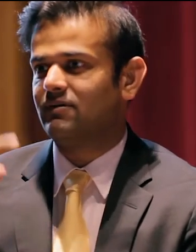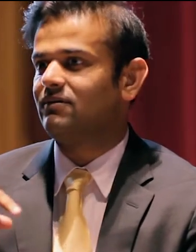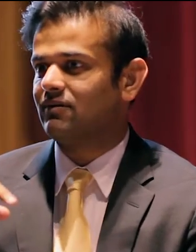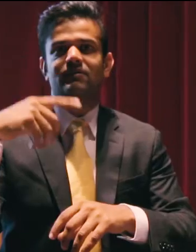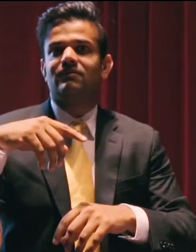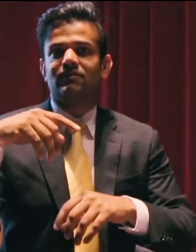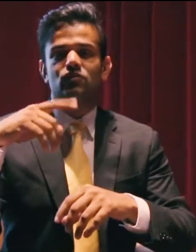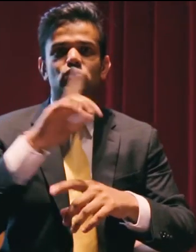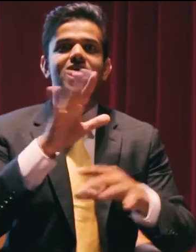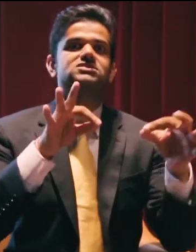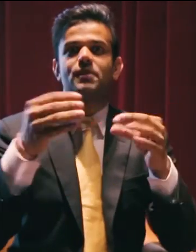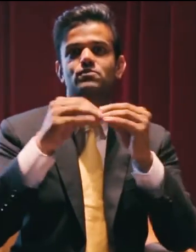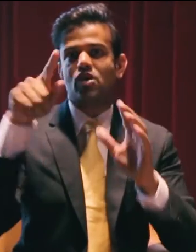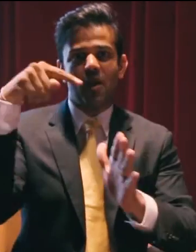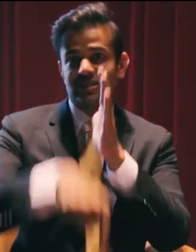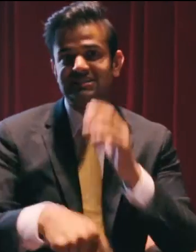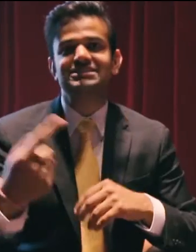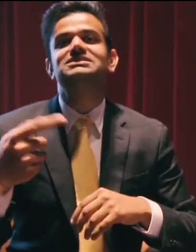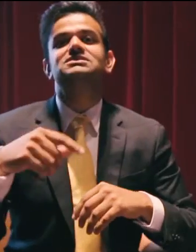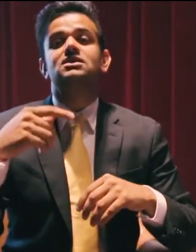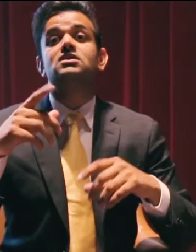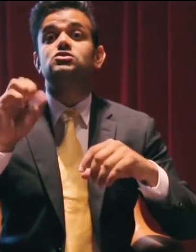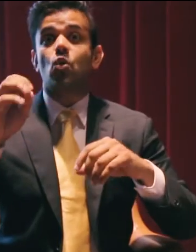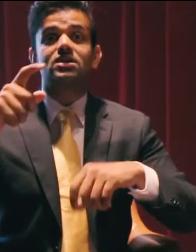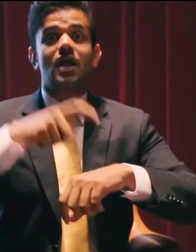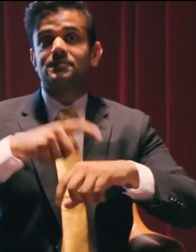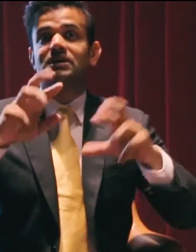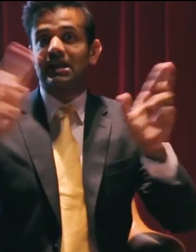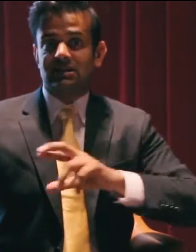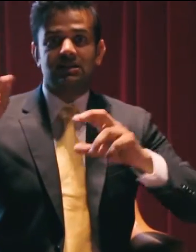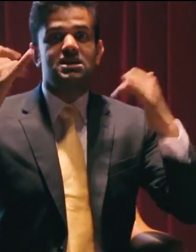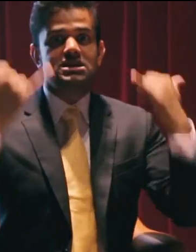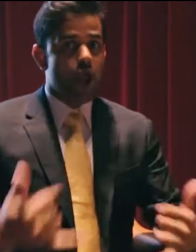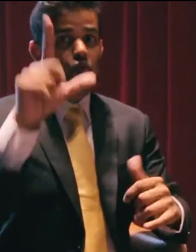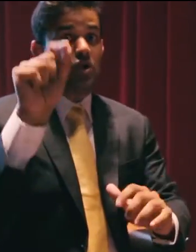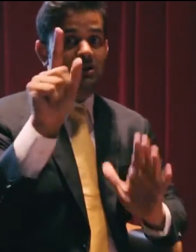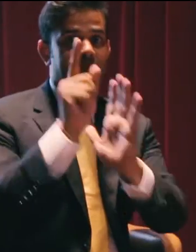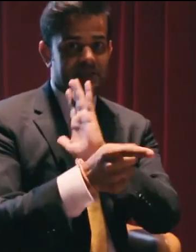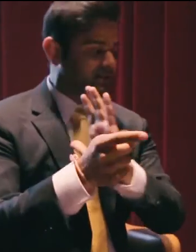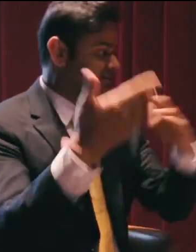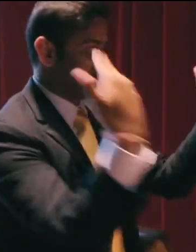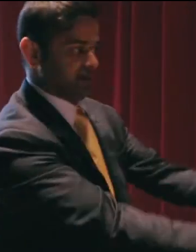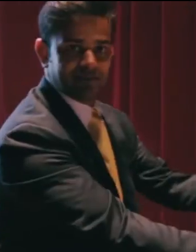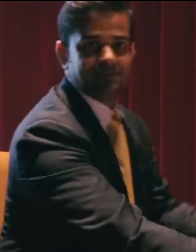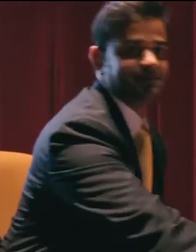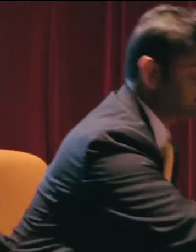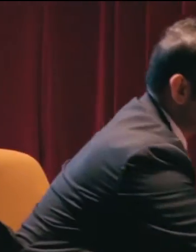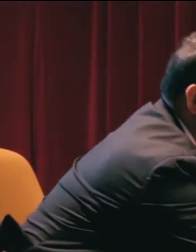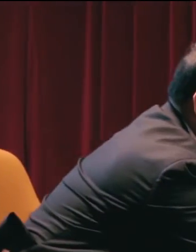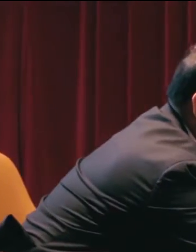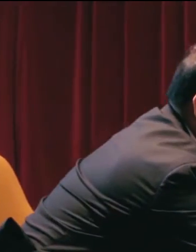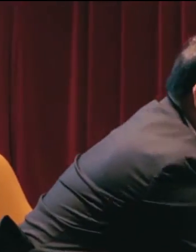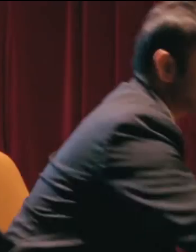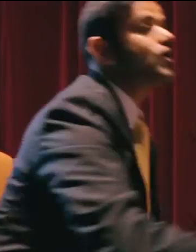It's a very interesting app, and he'll give more details about that later on. And so now we're going to begin the 20-Minute